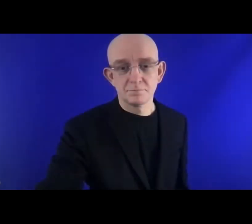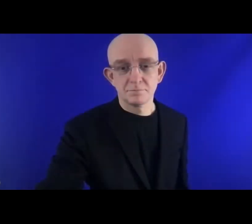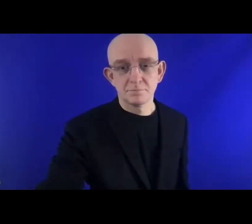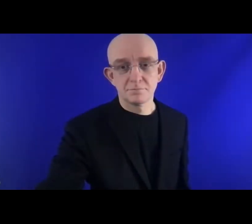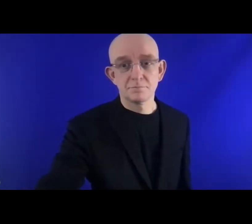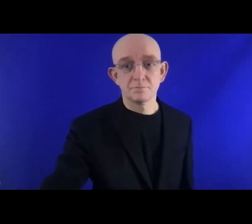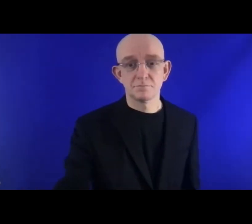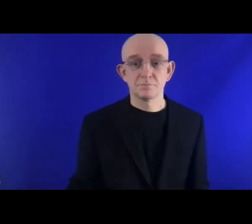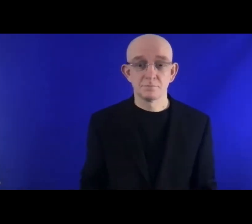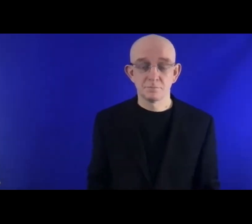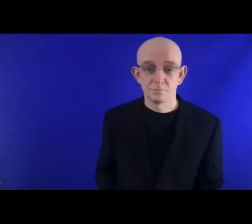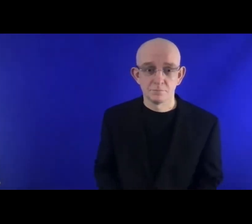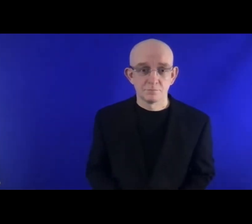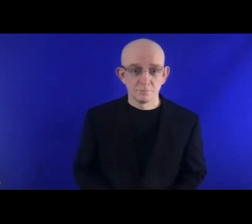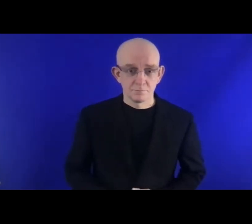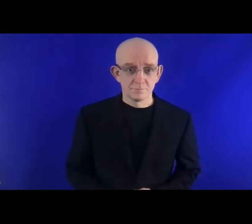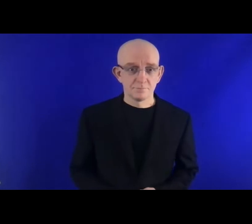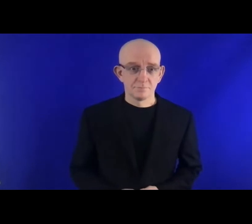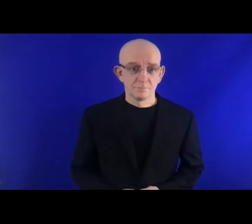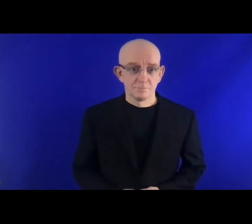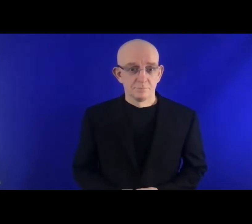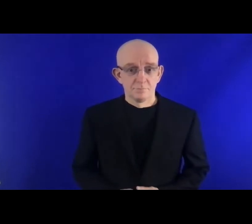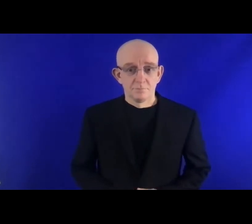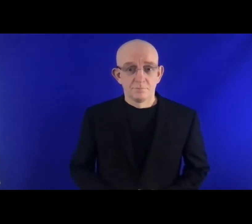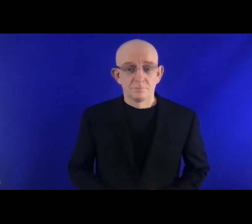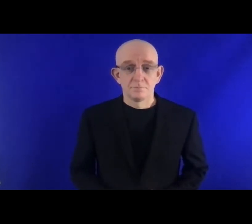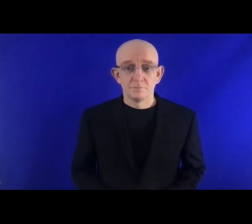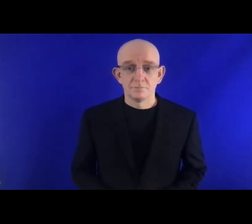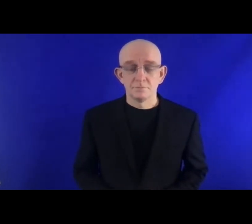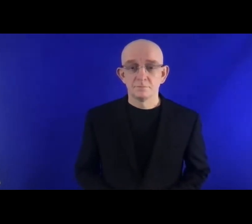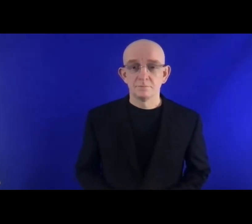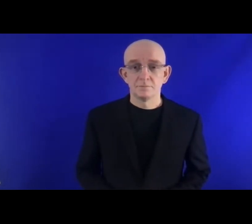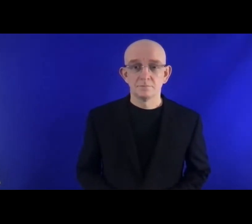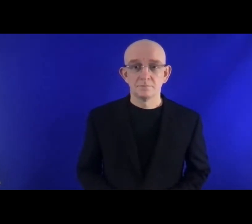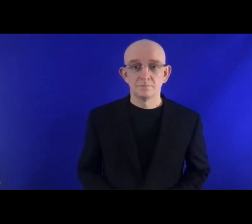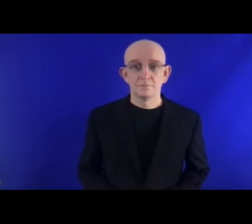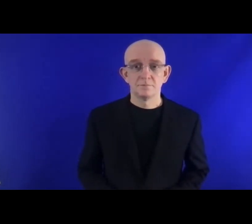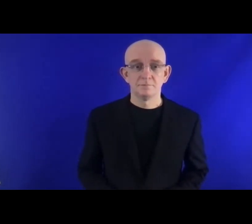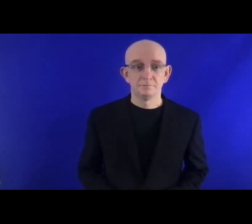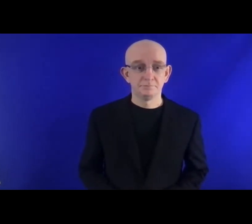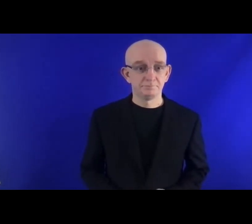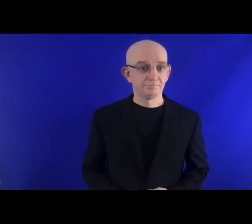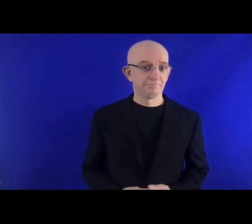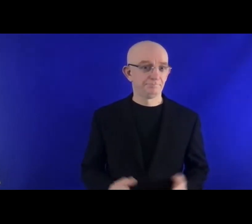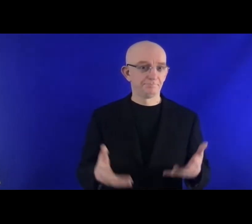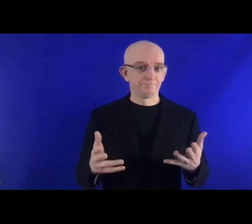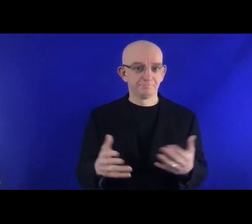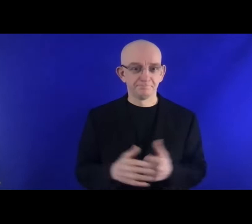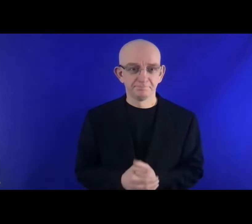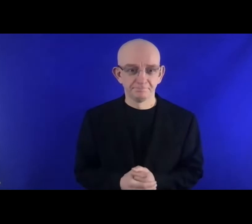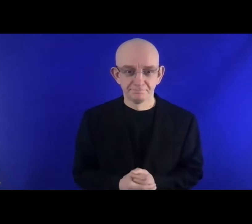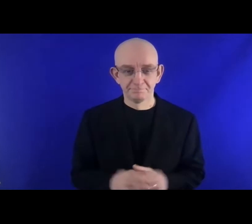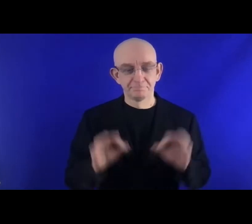Buenos días, buenas tardes o buenas Good noches. morning, good afternoon, good evening. Welcome to this session, this